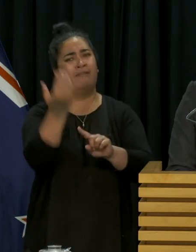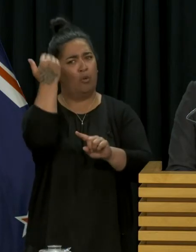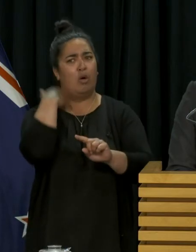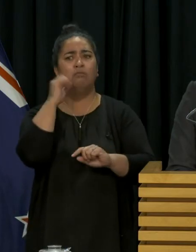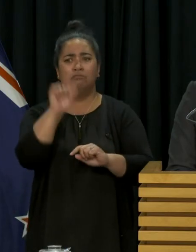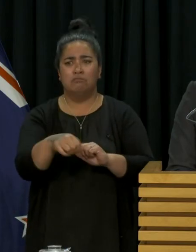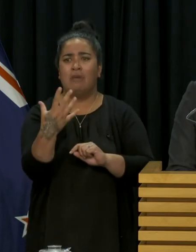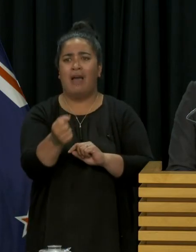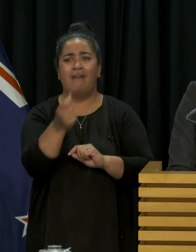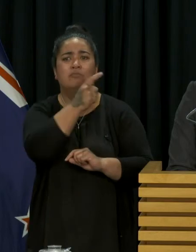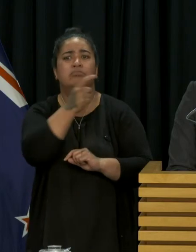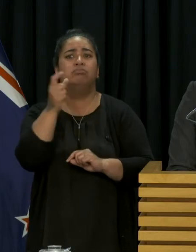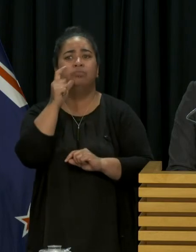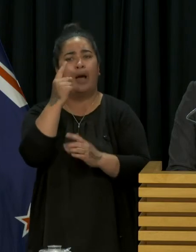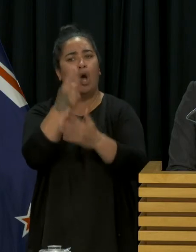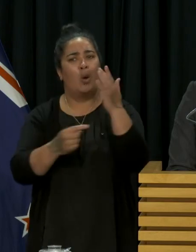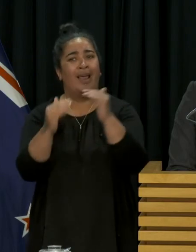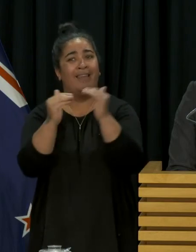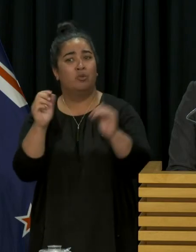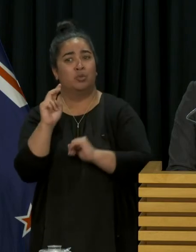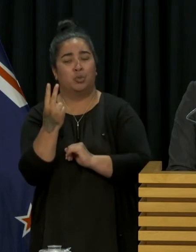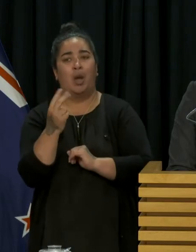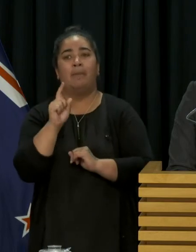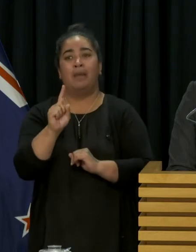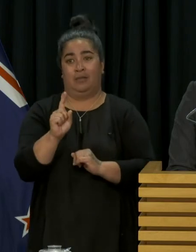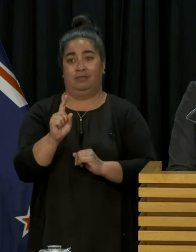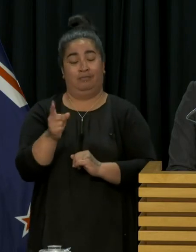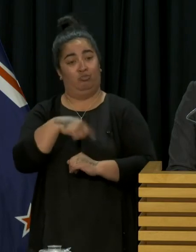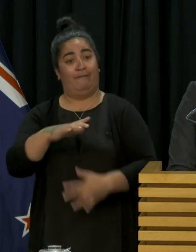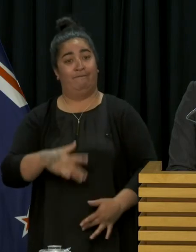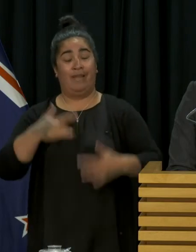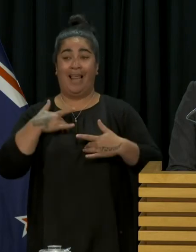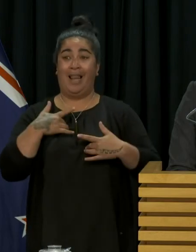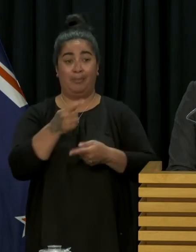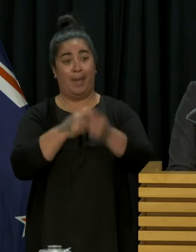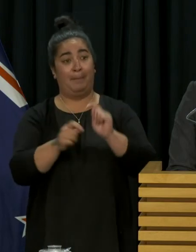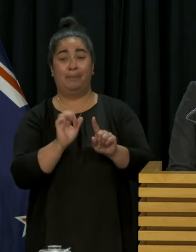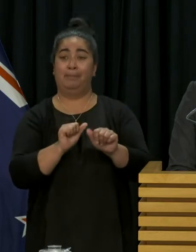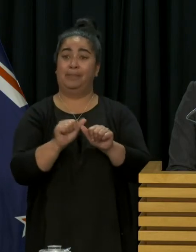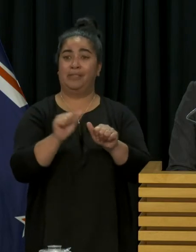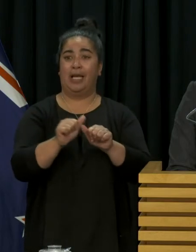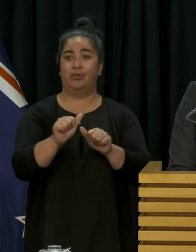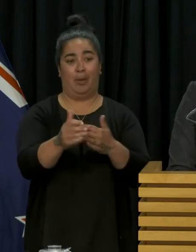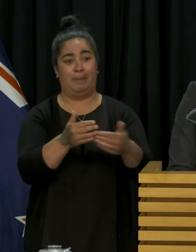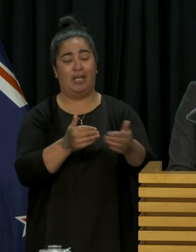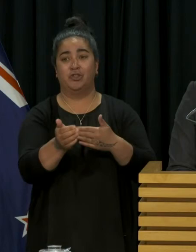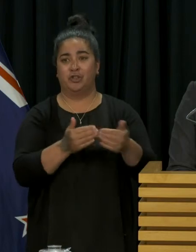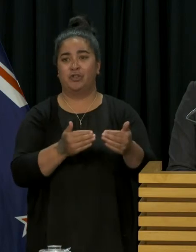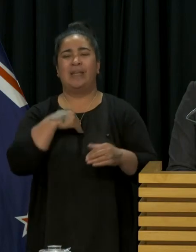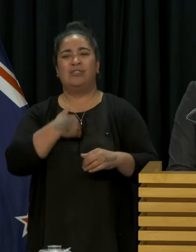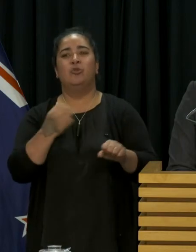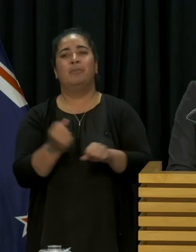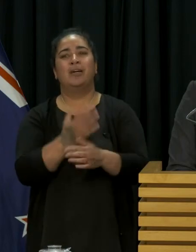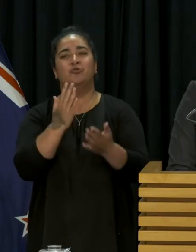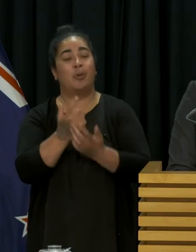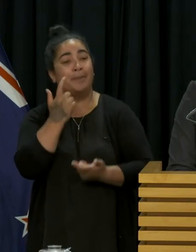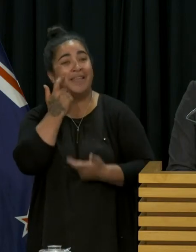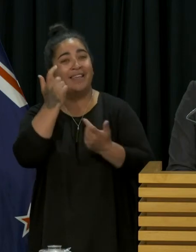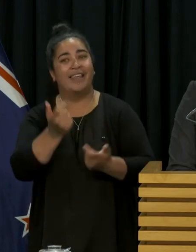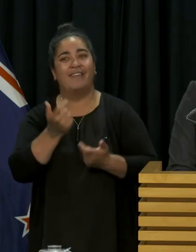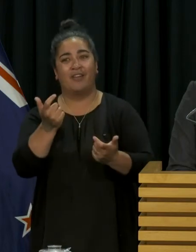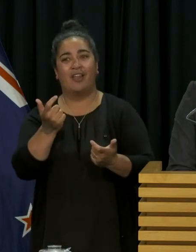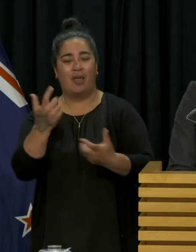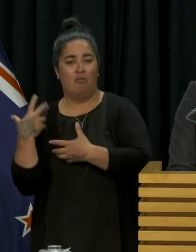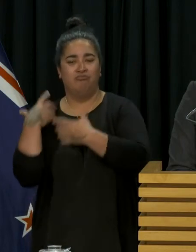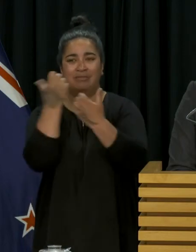mask use at level 2. Our view is, while we get better at managing these situations at level 1, we need to bring those precautionary approaches with us.